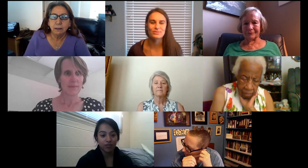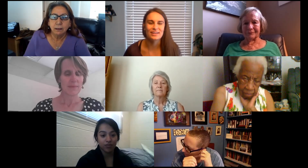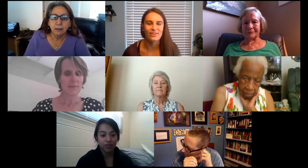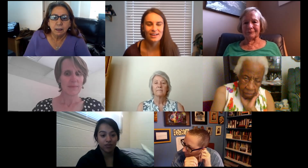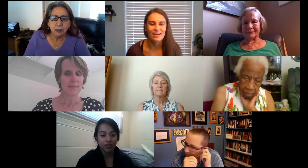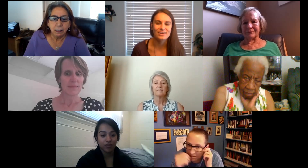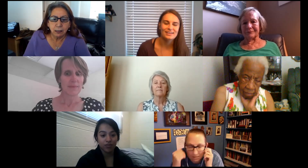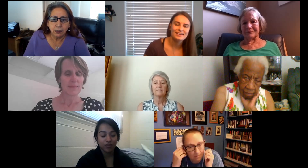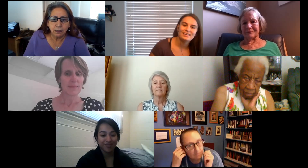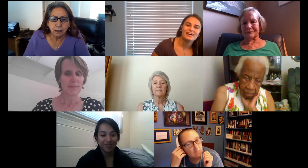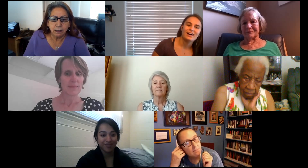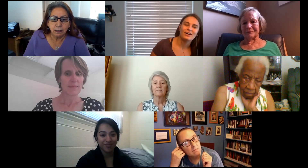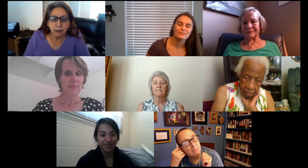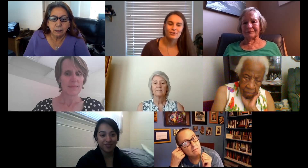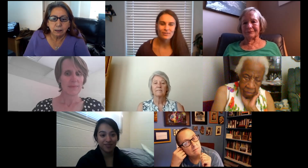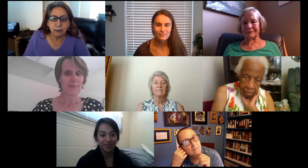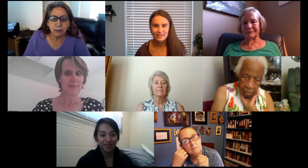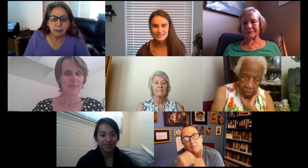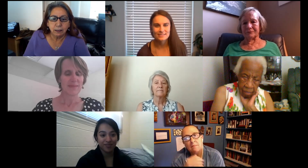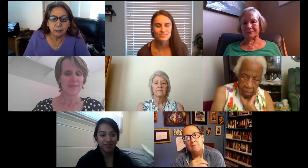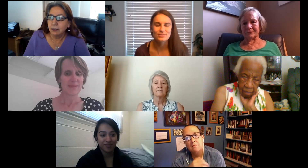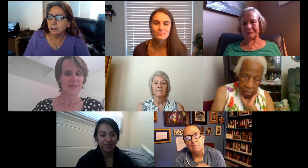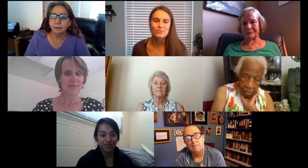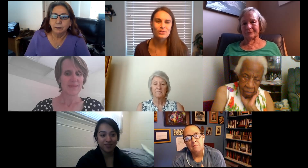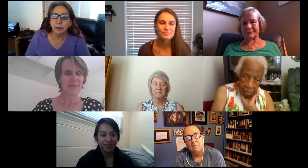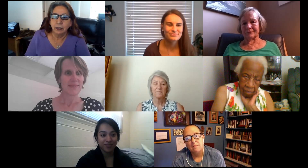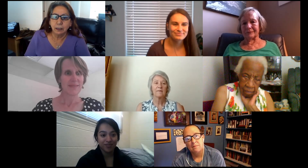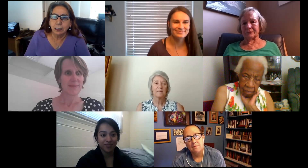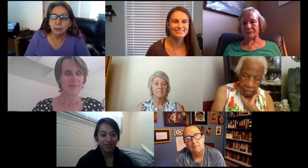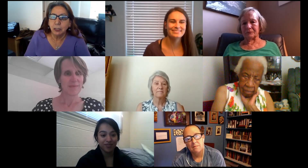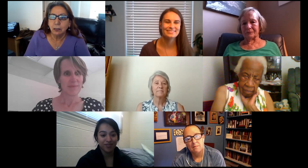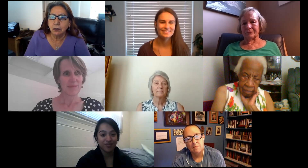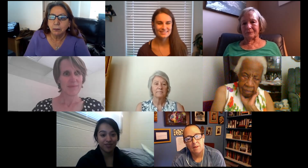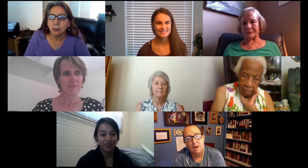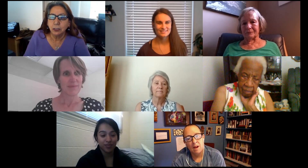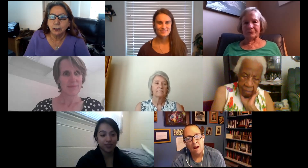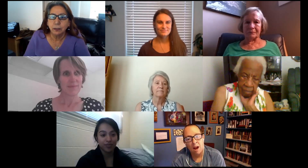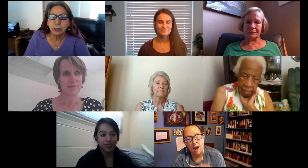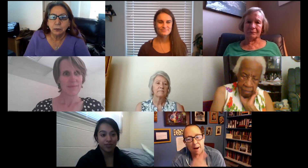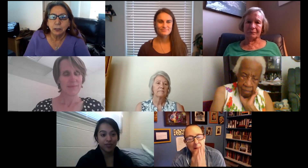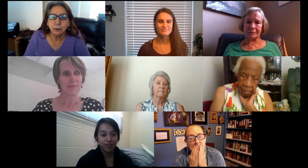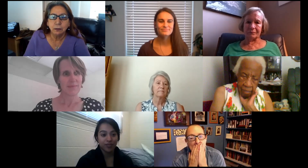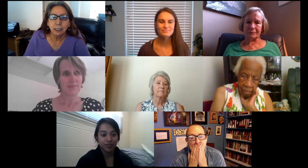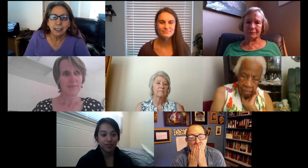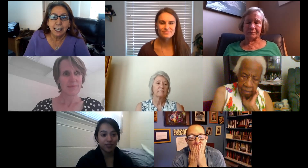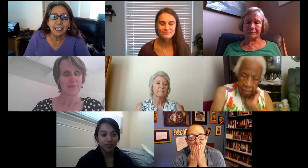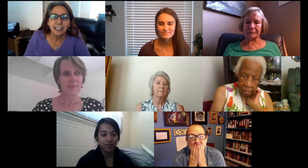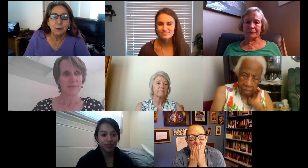we can all have it for our reference, which will be cool. Okay, let me share this with you. Hey, and I want to